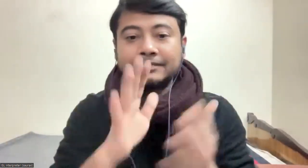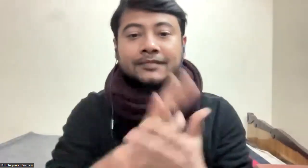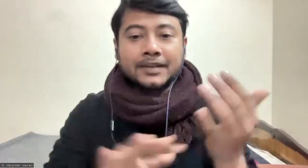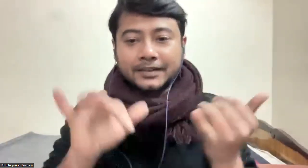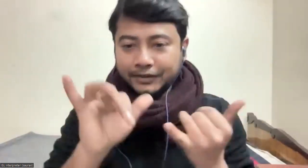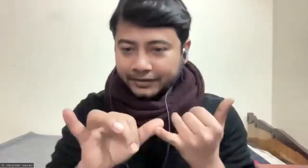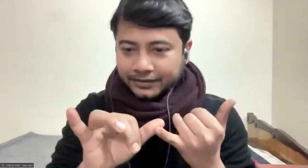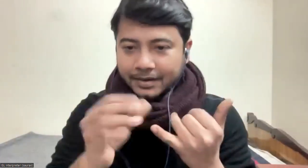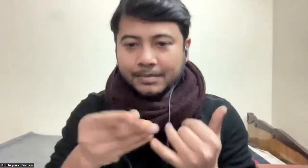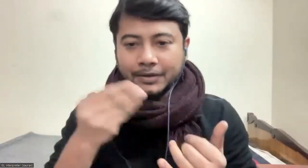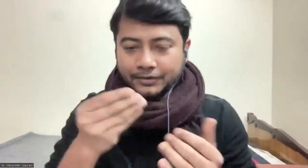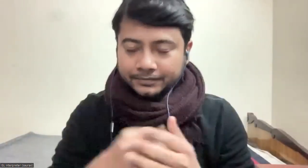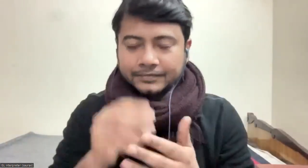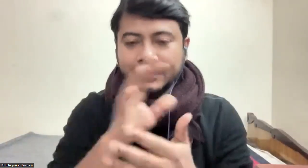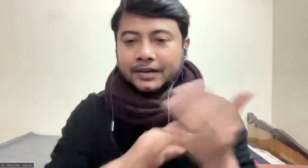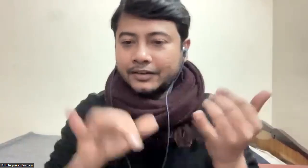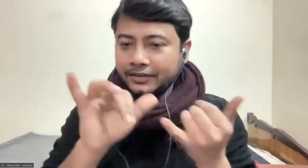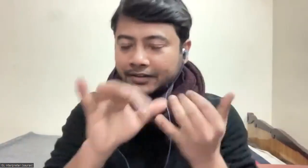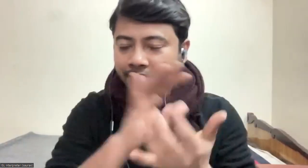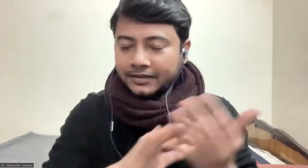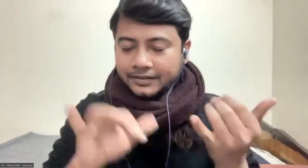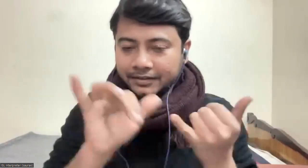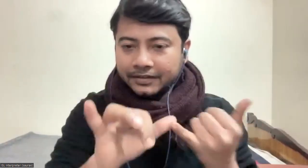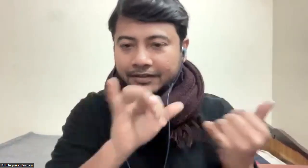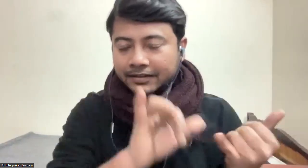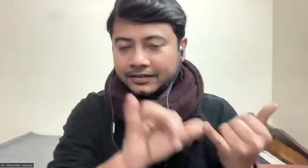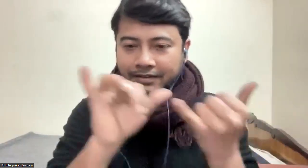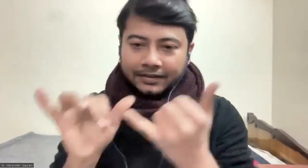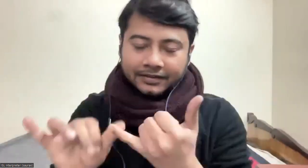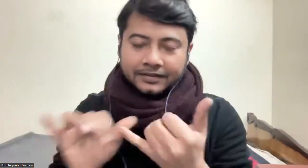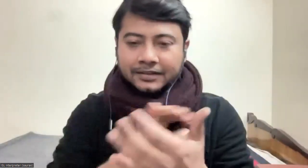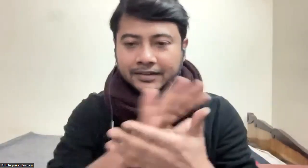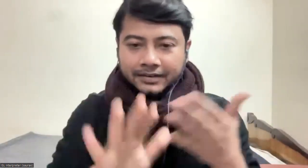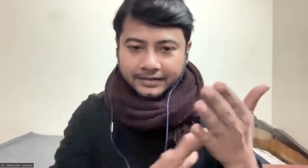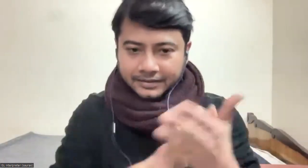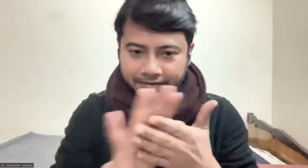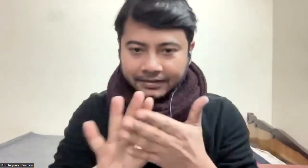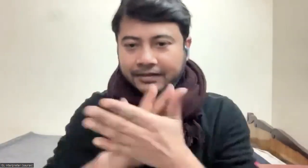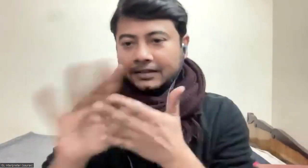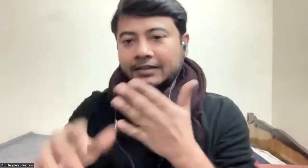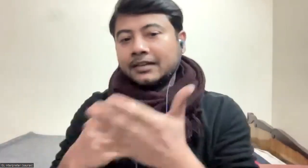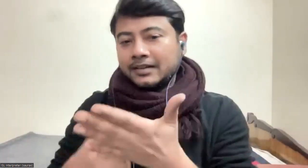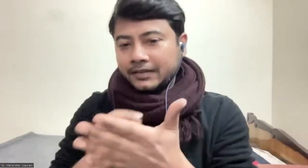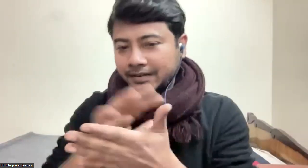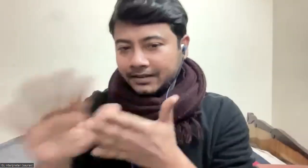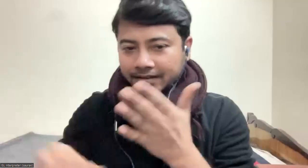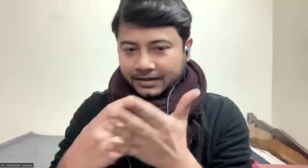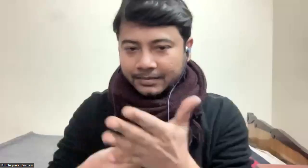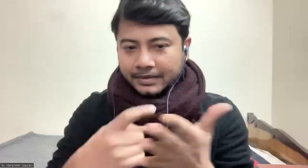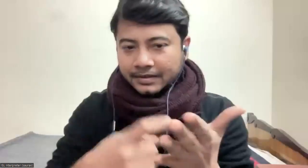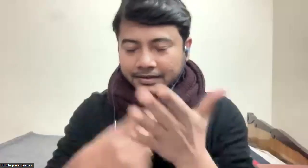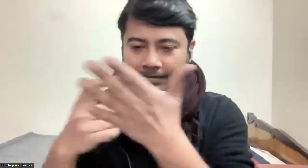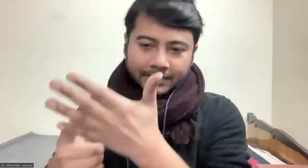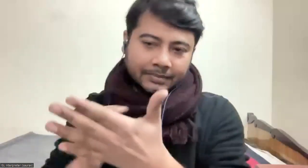Hare Krishna, Krishna Krishna, Hare Hare. Hare Rama, Rama